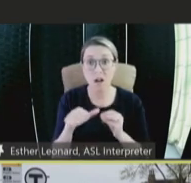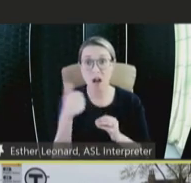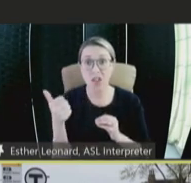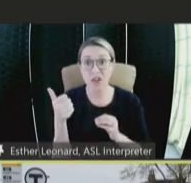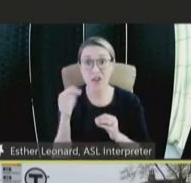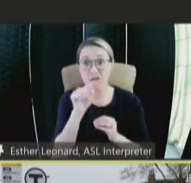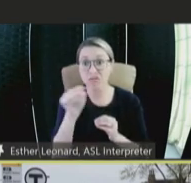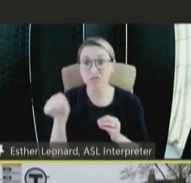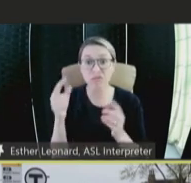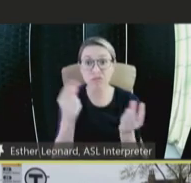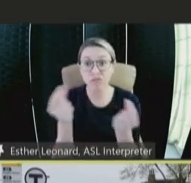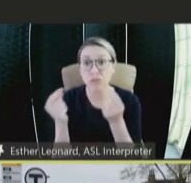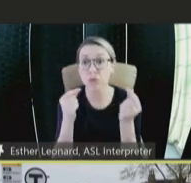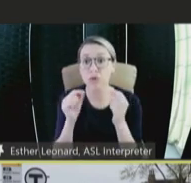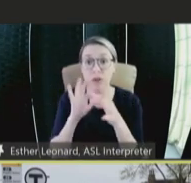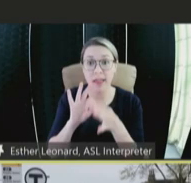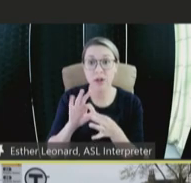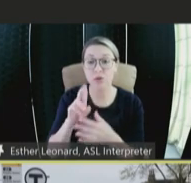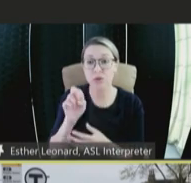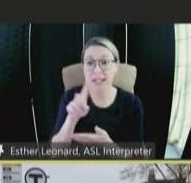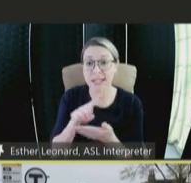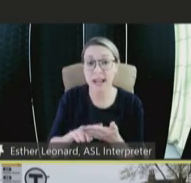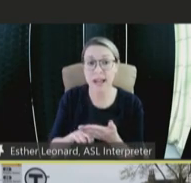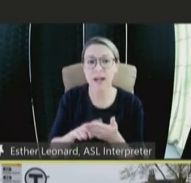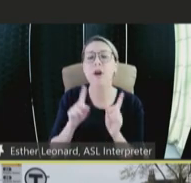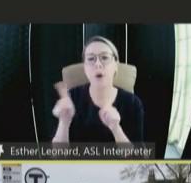related to bus network redesign, you can find those at